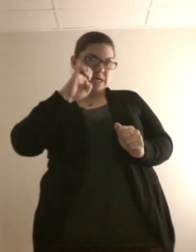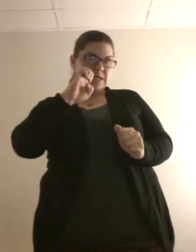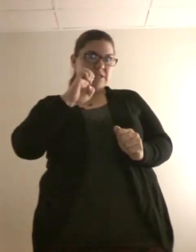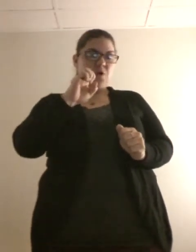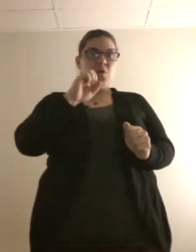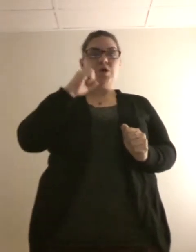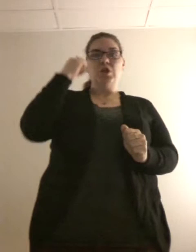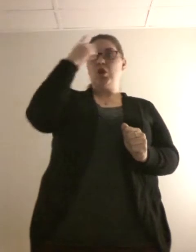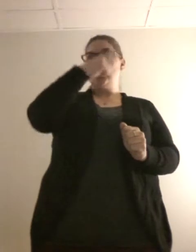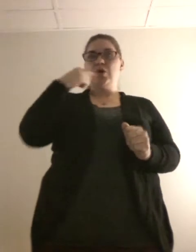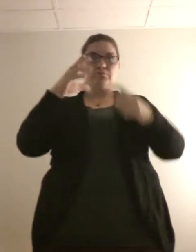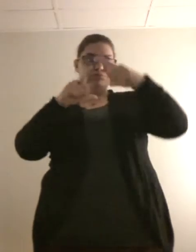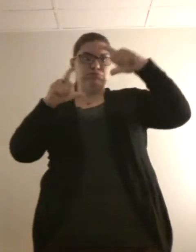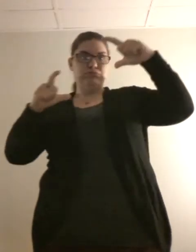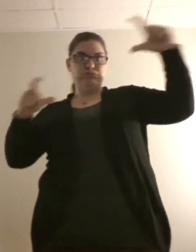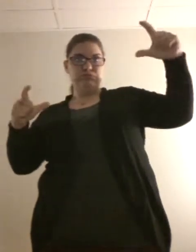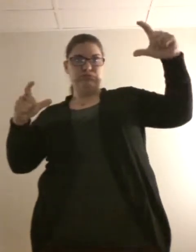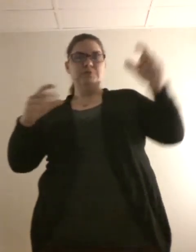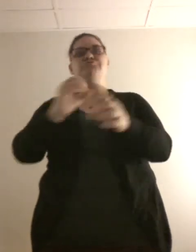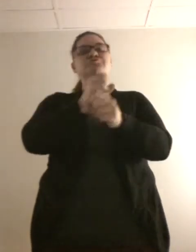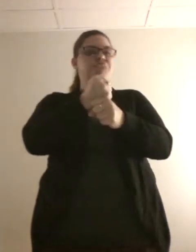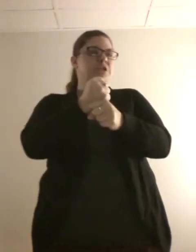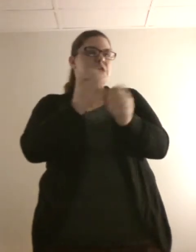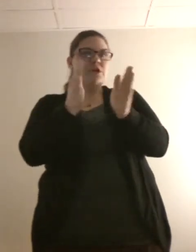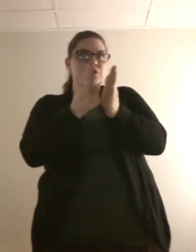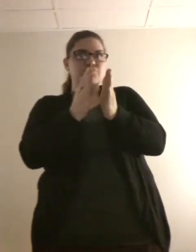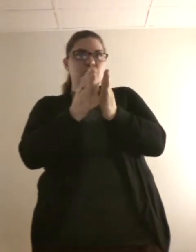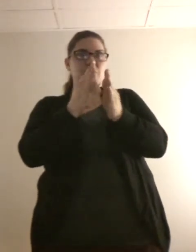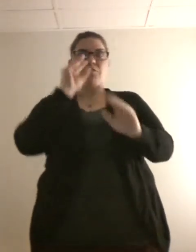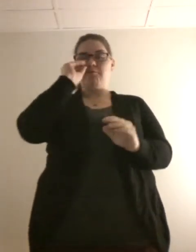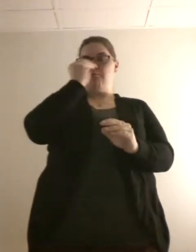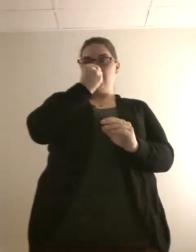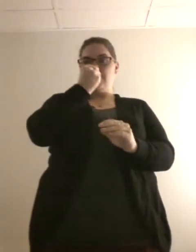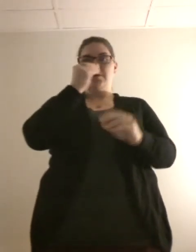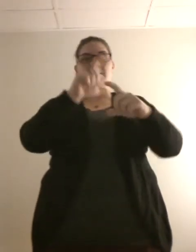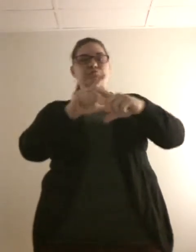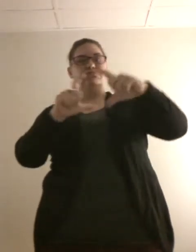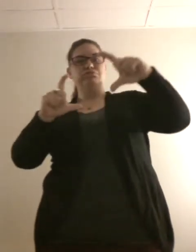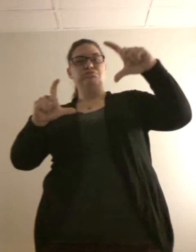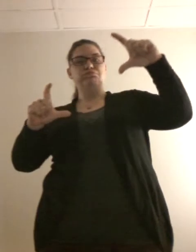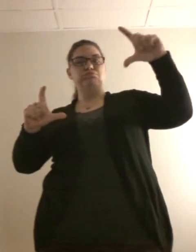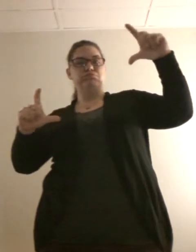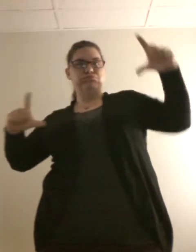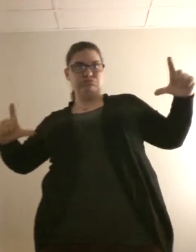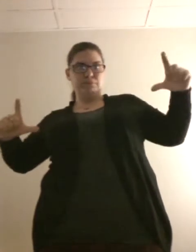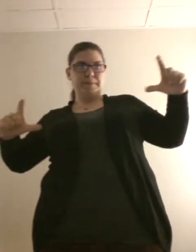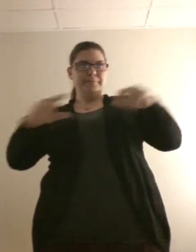take a small flower and she would enlarge it so that it was huge. This painting, for example,